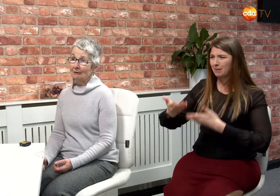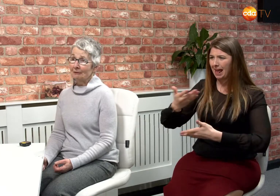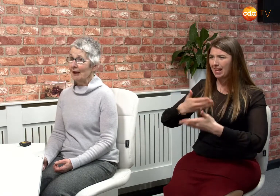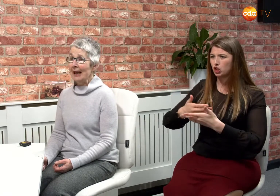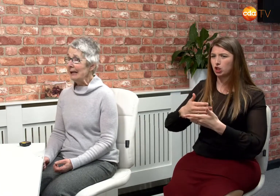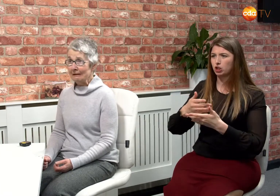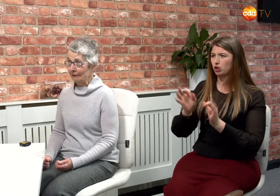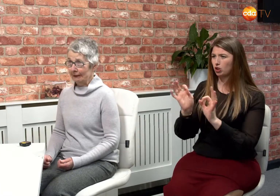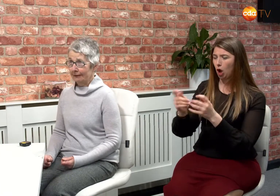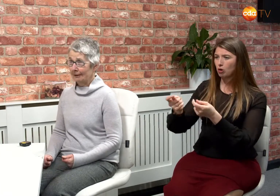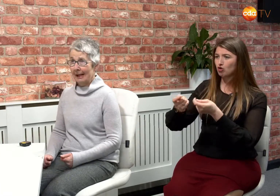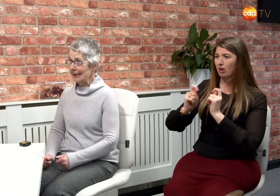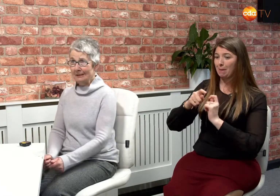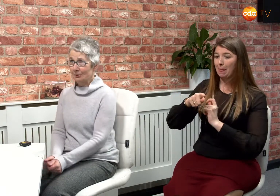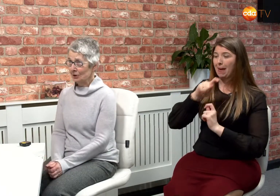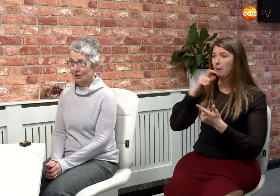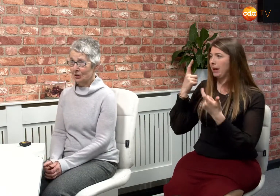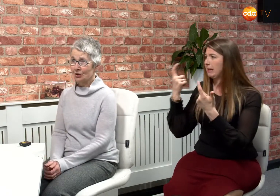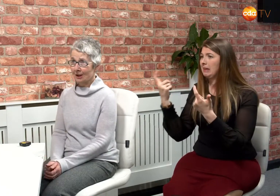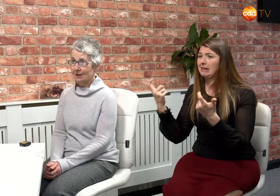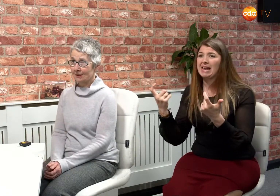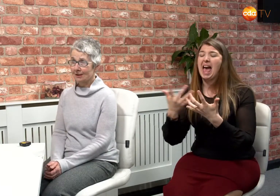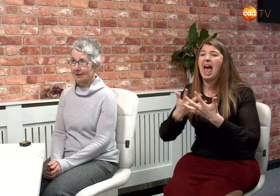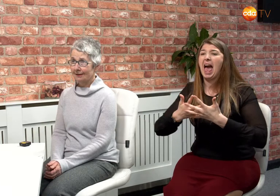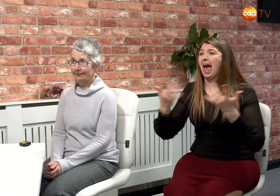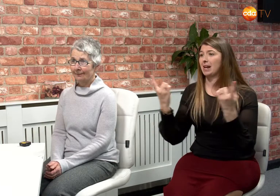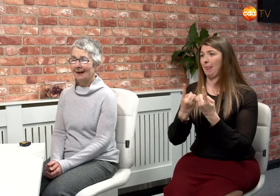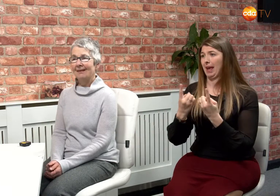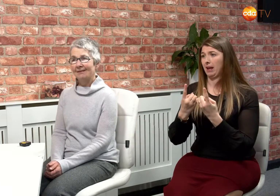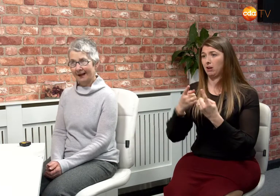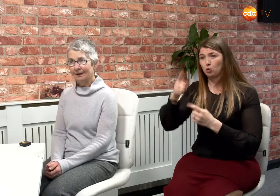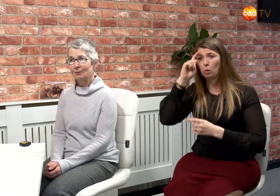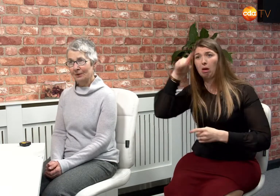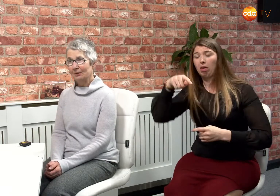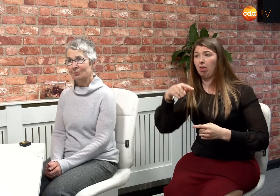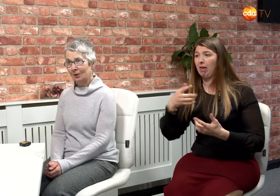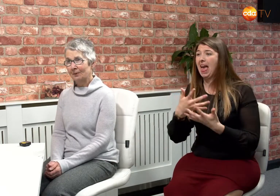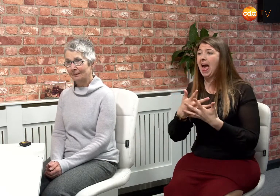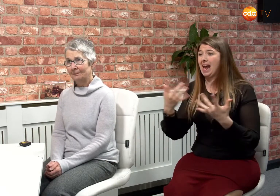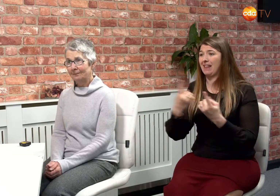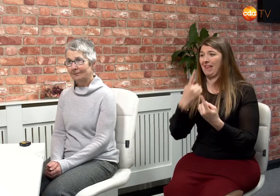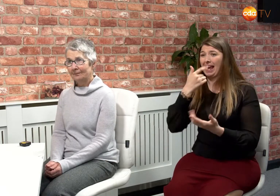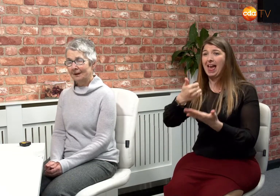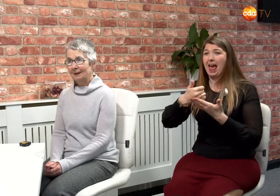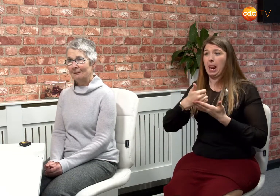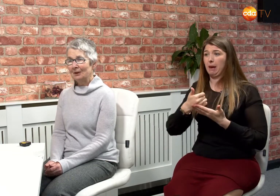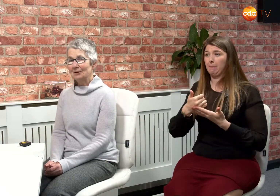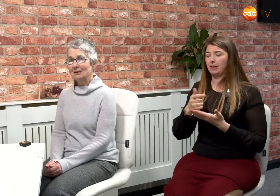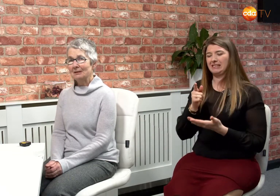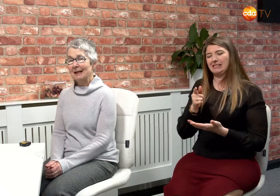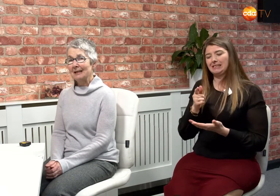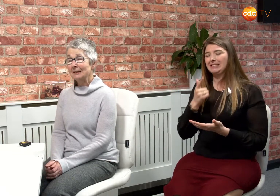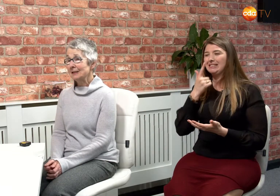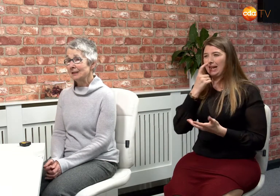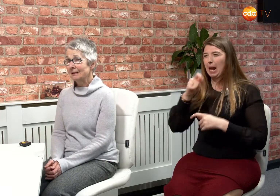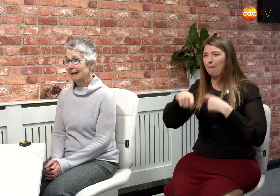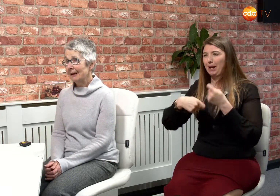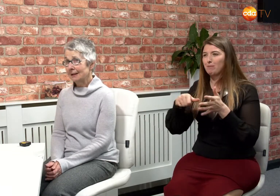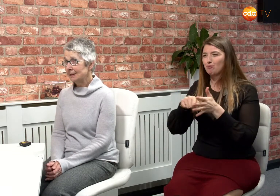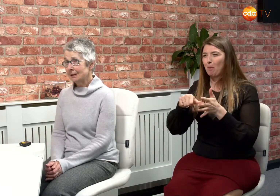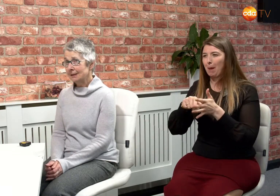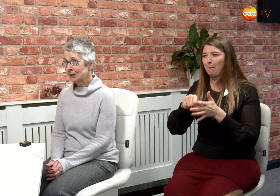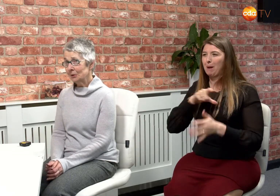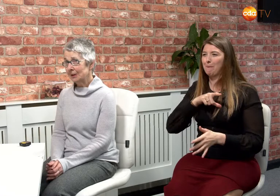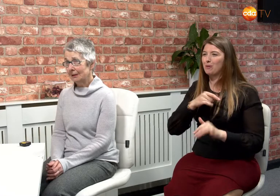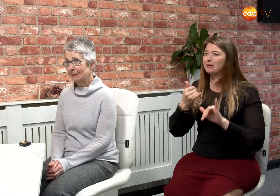look for anything that anybody suggests. That can be a problem because they listen to